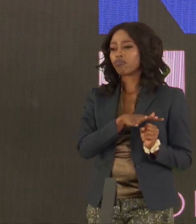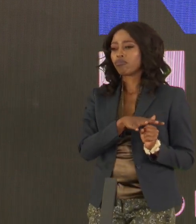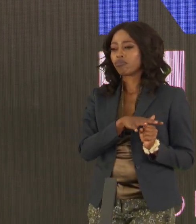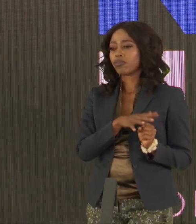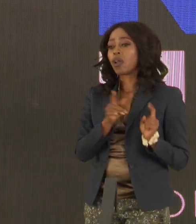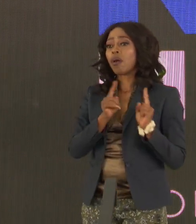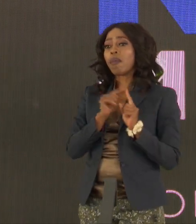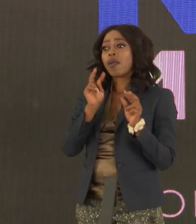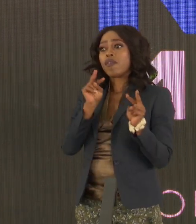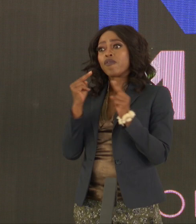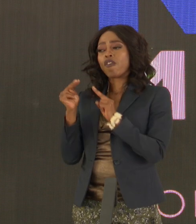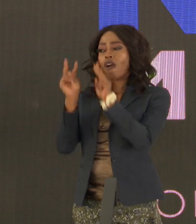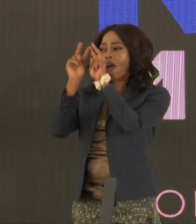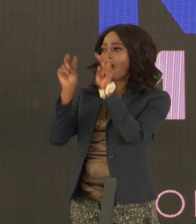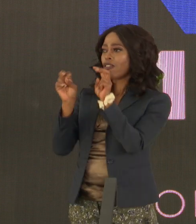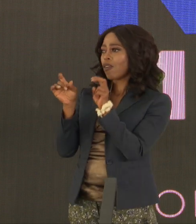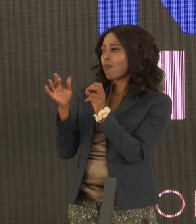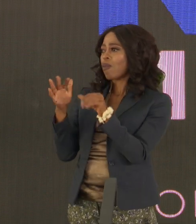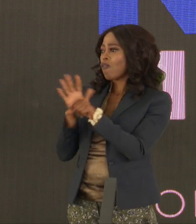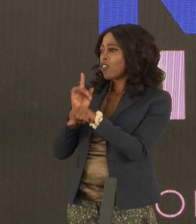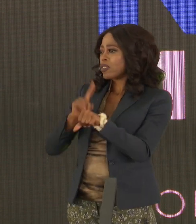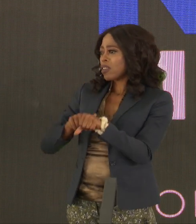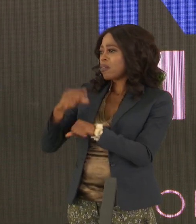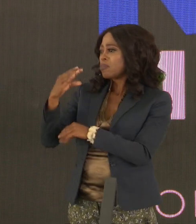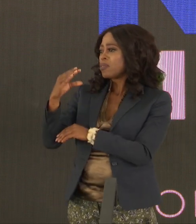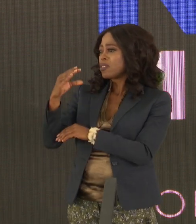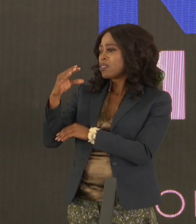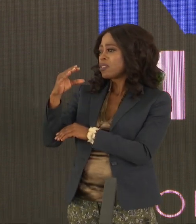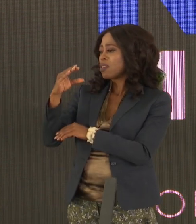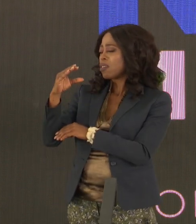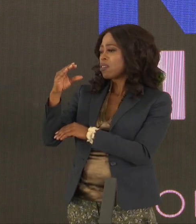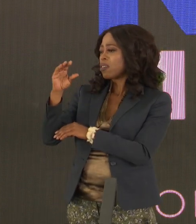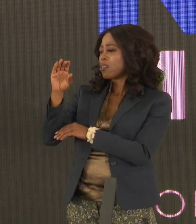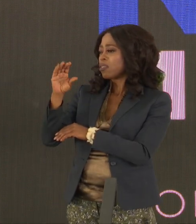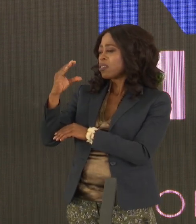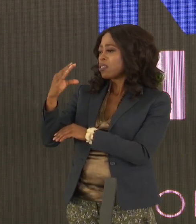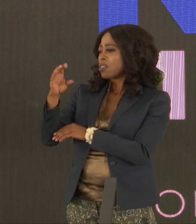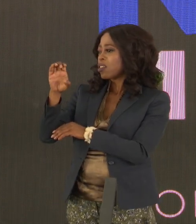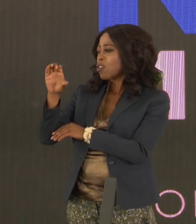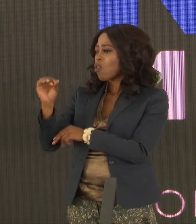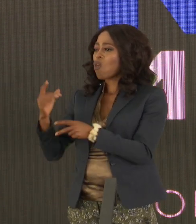But if you look at Eskom, they do not have a permanent chief executive or finance director.